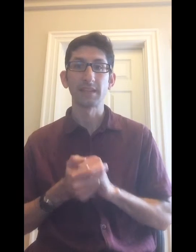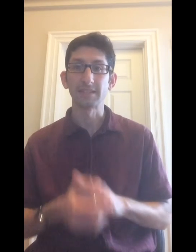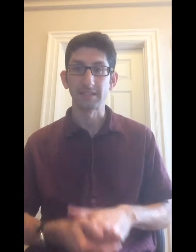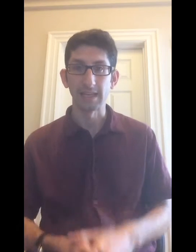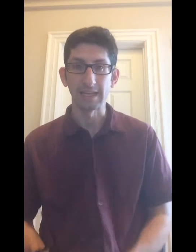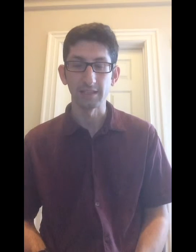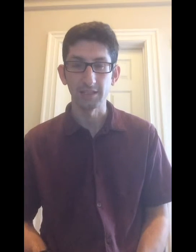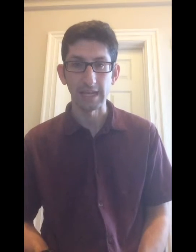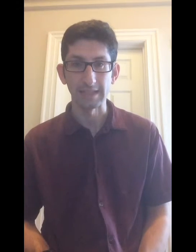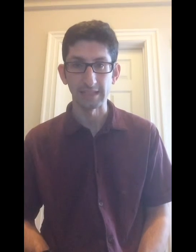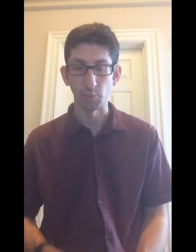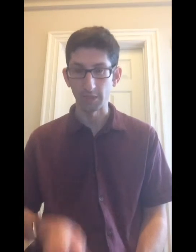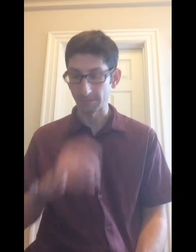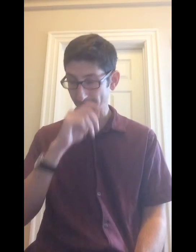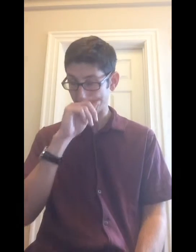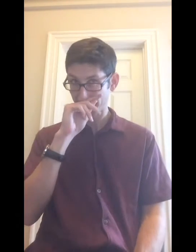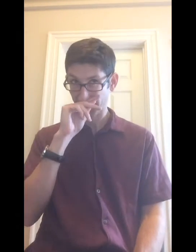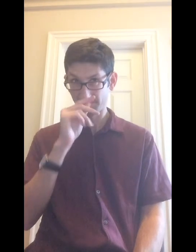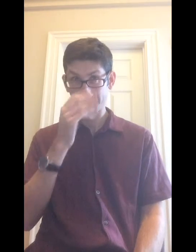This is the English to ASL portion.